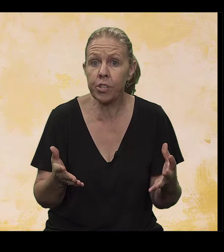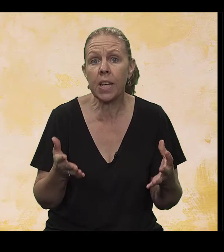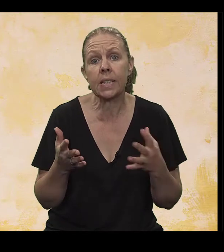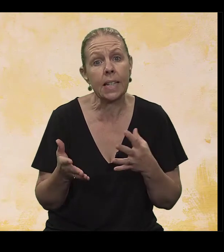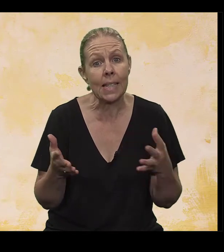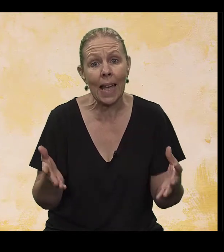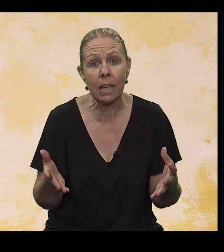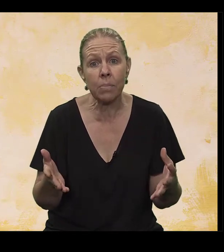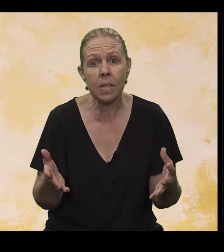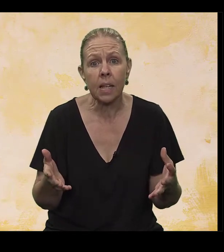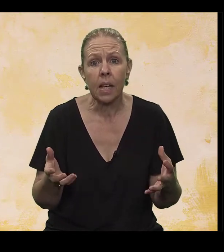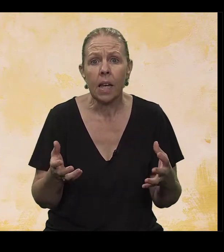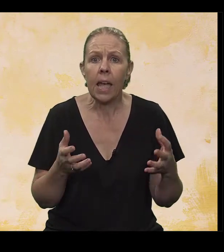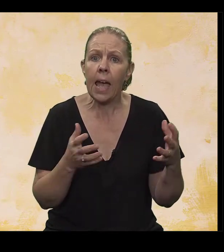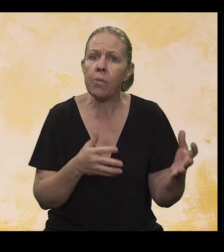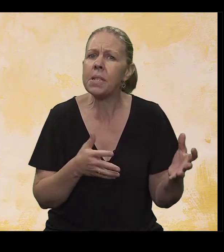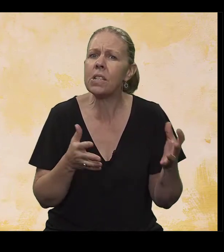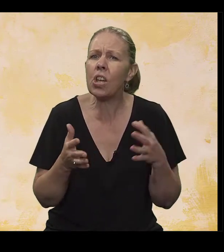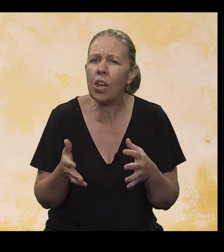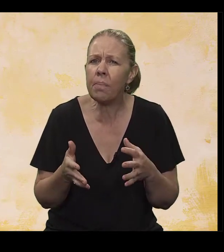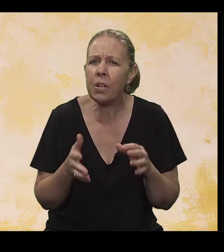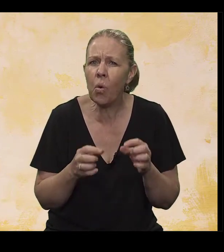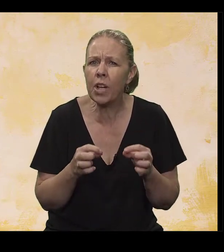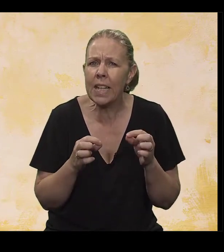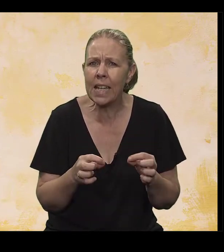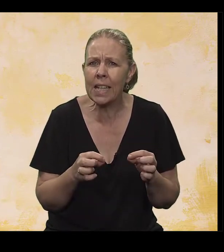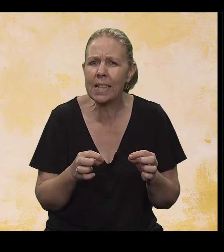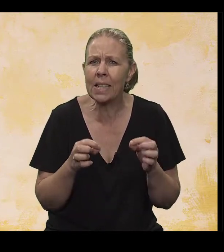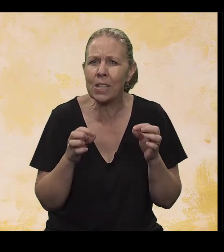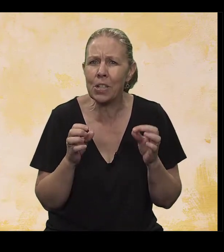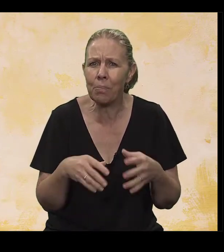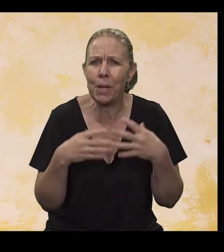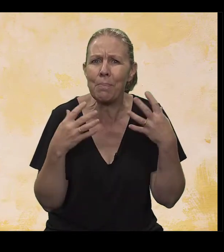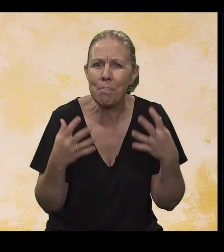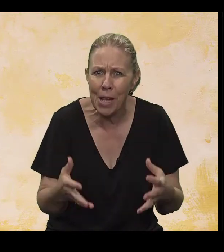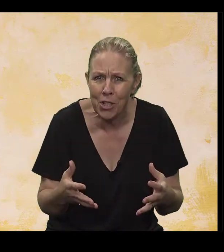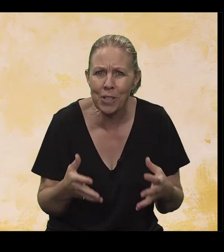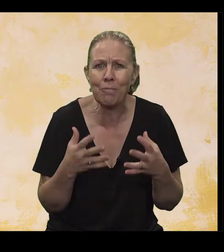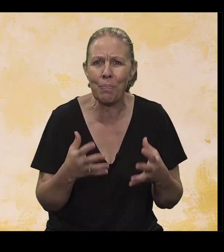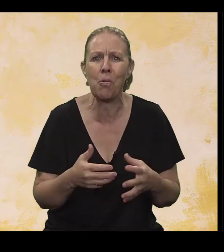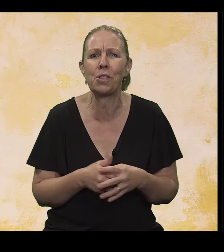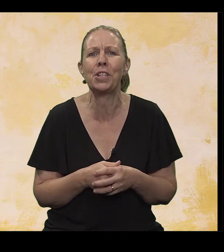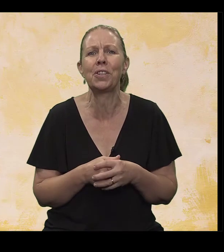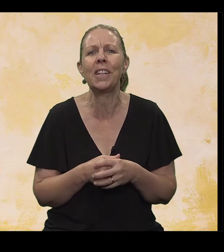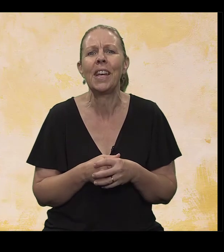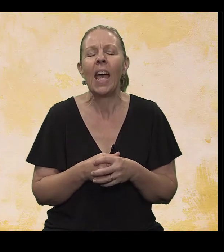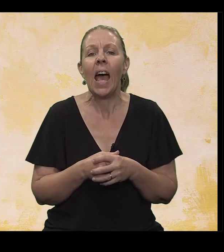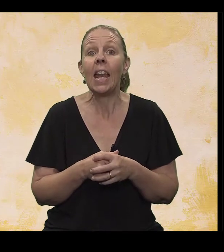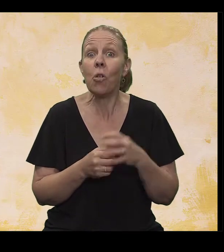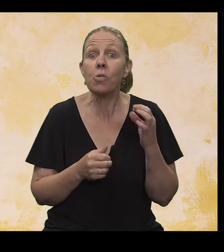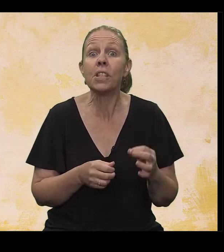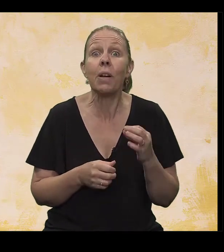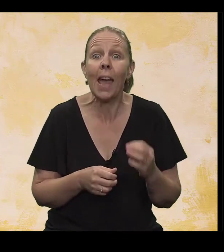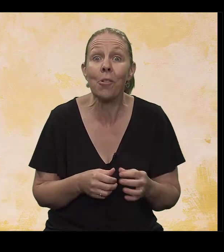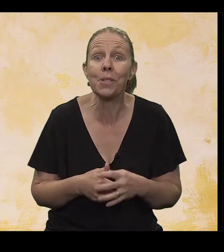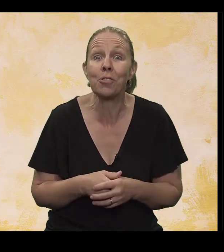project and its aims. It helps determine what needs to be measured and reported on, and it also helps